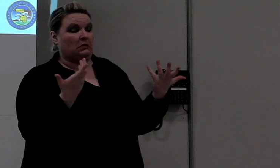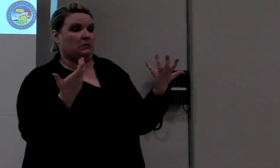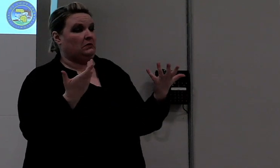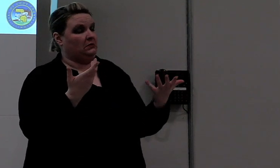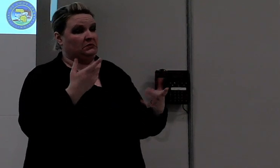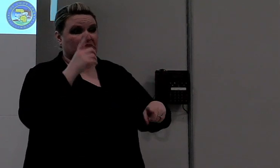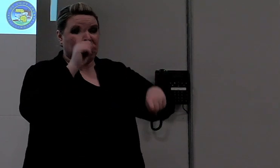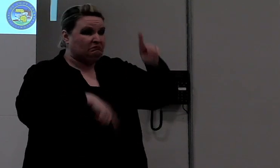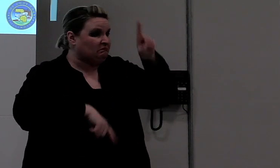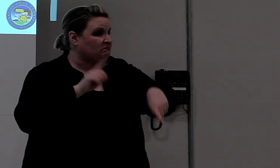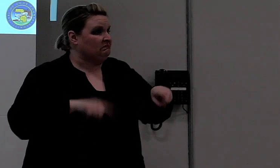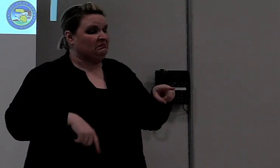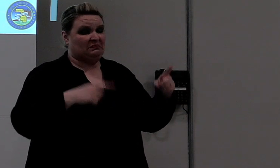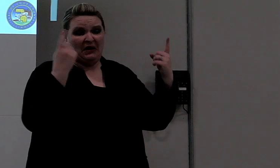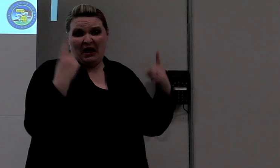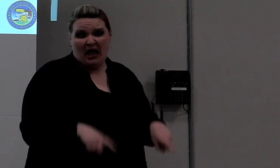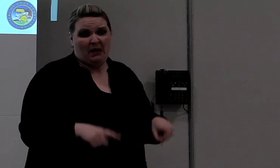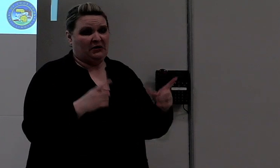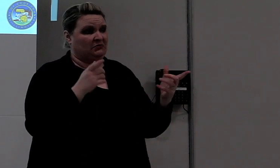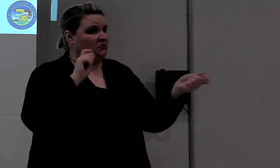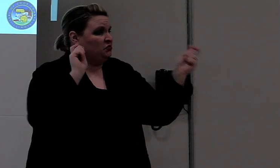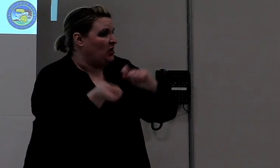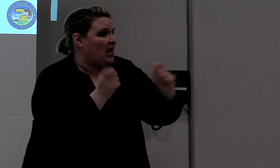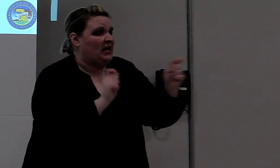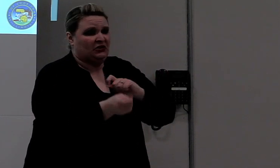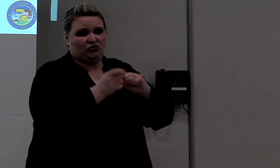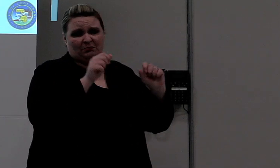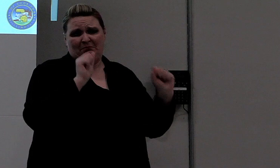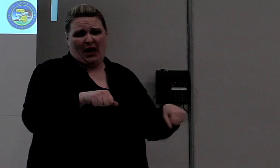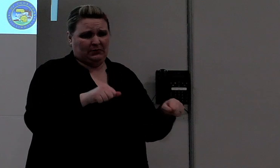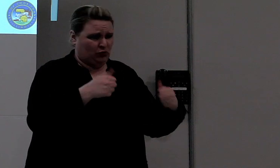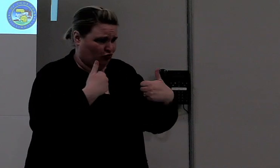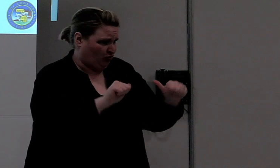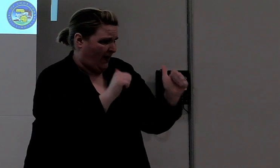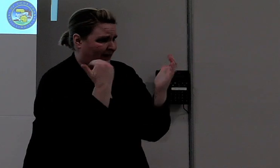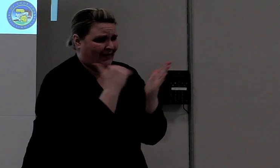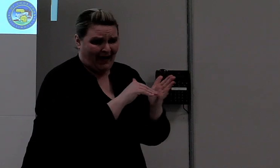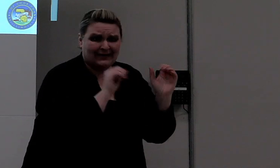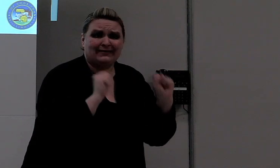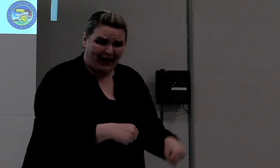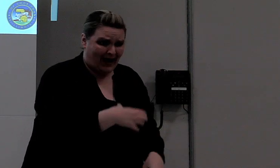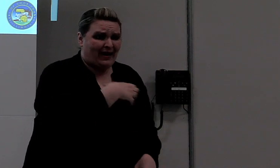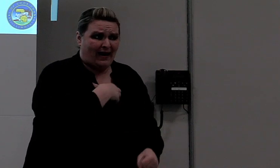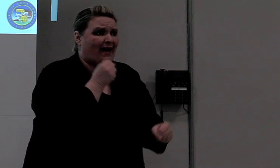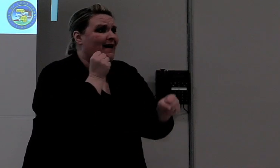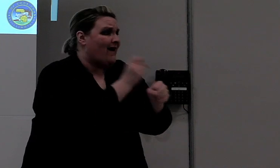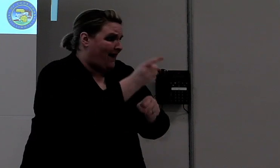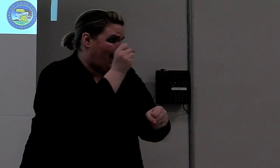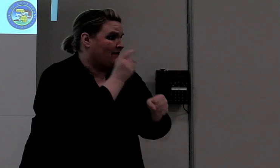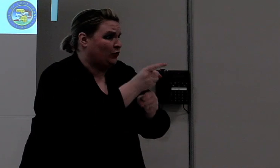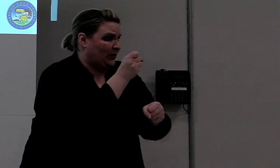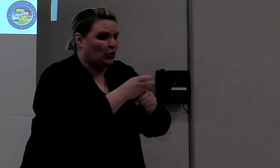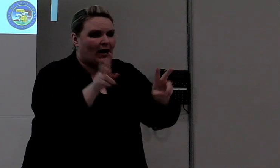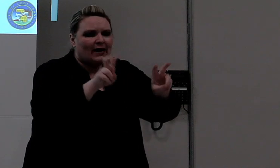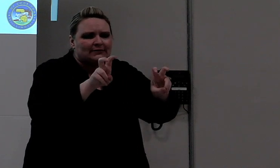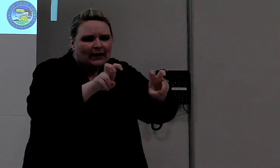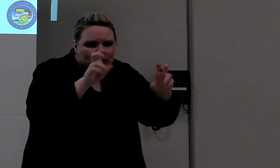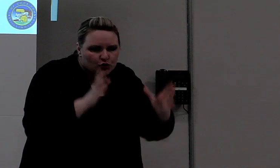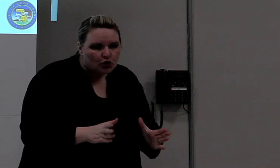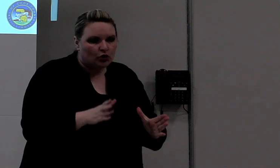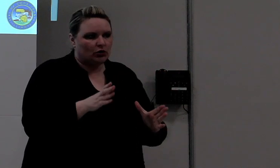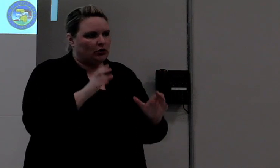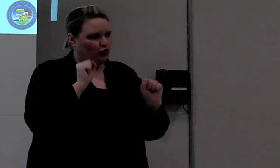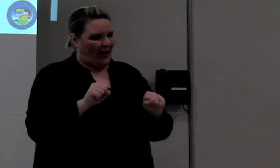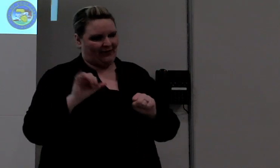the value of property goes up and down. So you're always available to file appeal every year. And as the assessor said, you can file at the